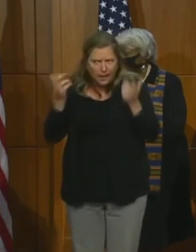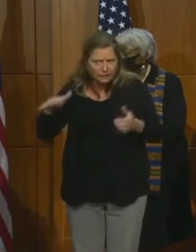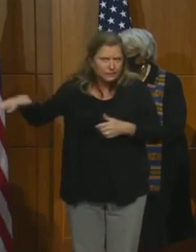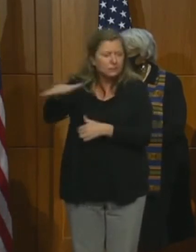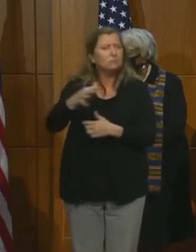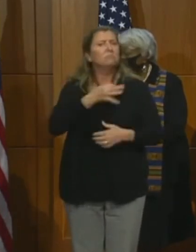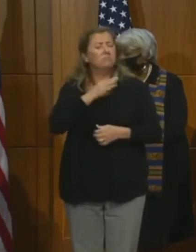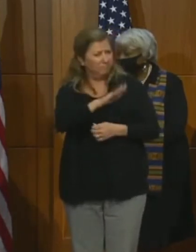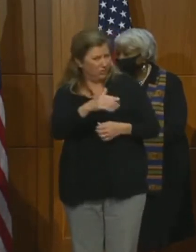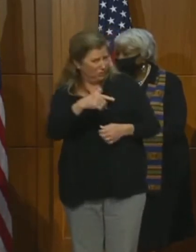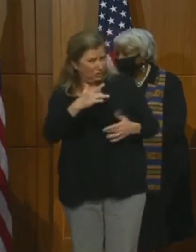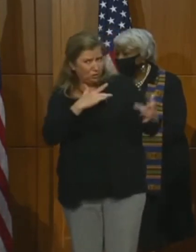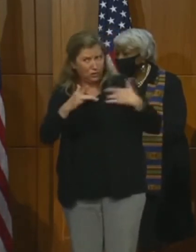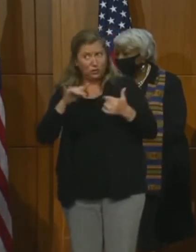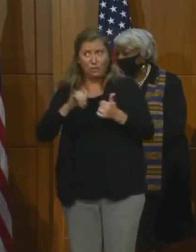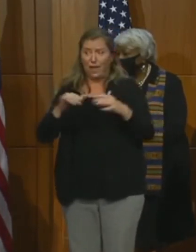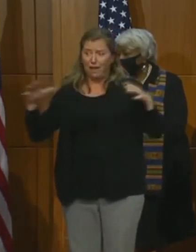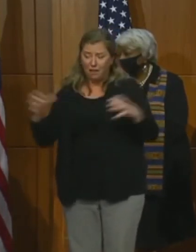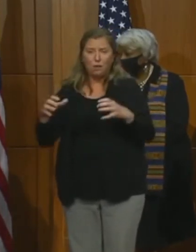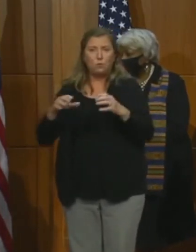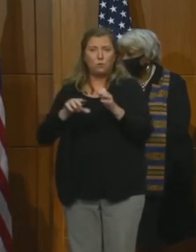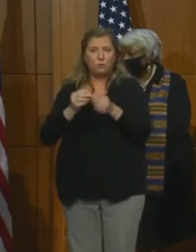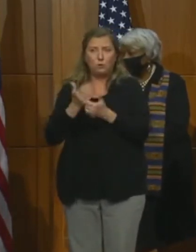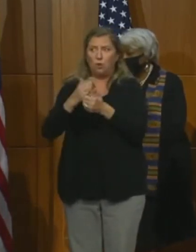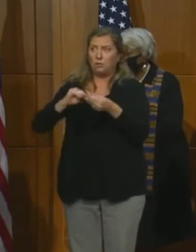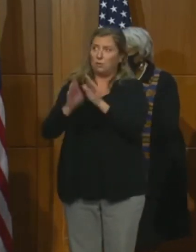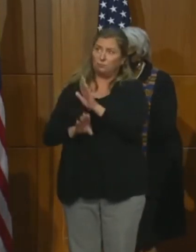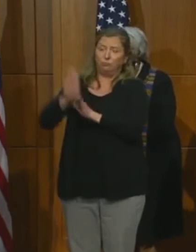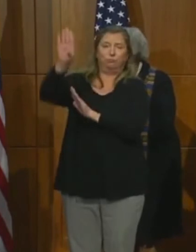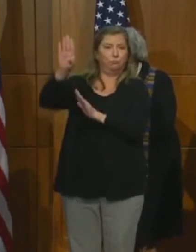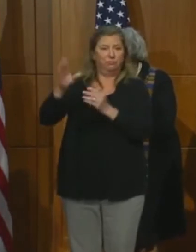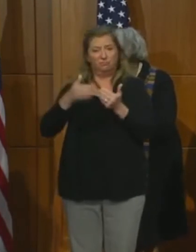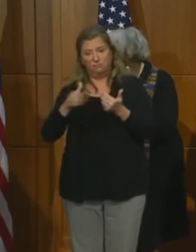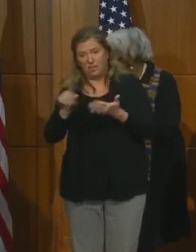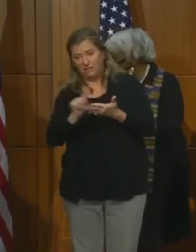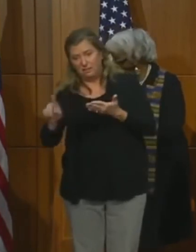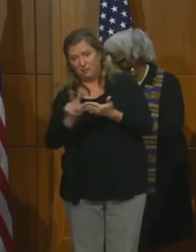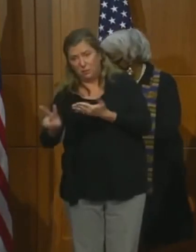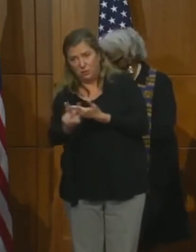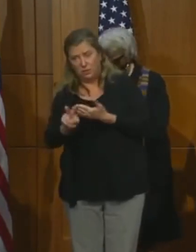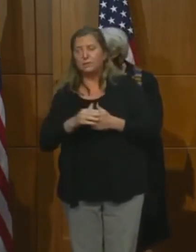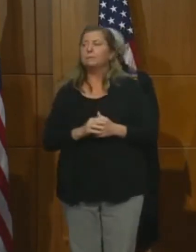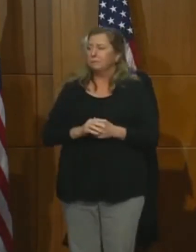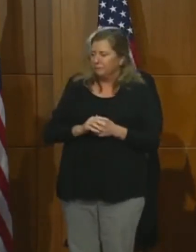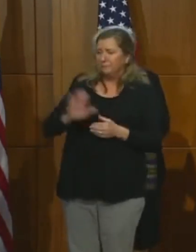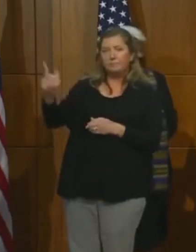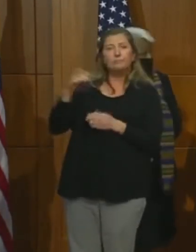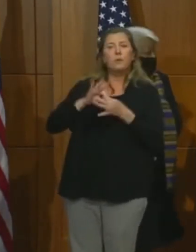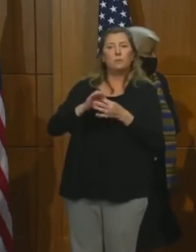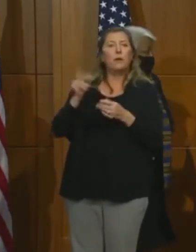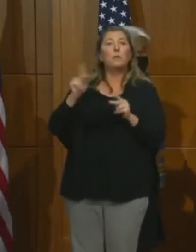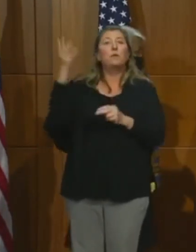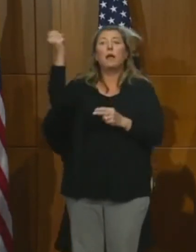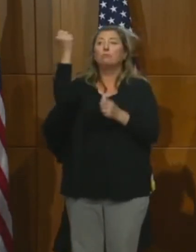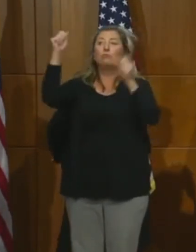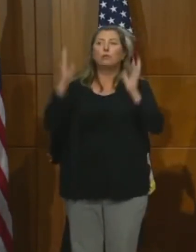your administration that this may cause a spike in COVID-19 cases in the next few weeks? Yeah, the question is about protesters